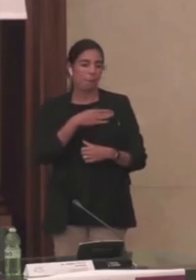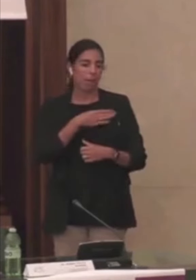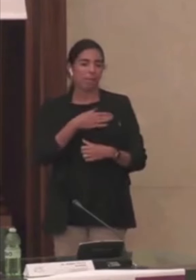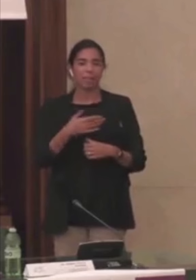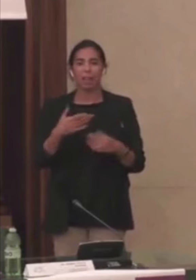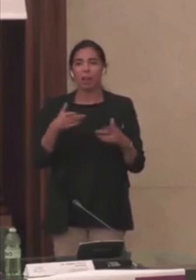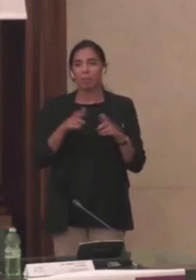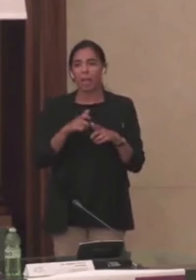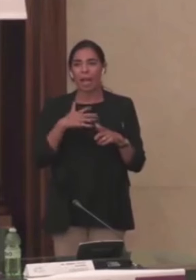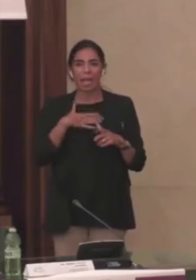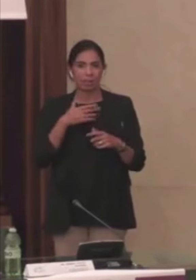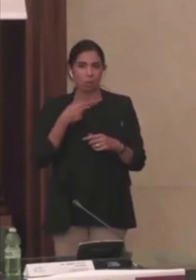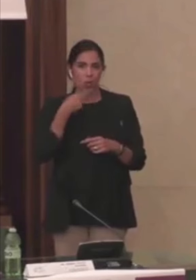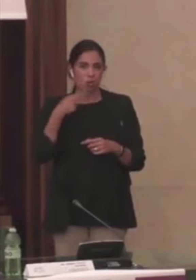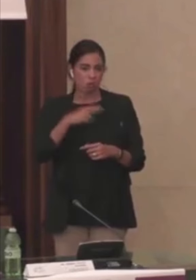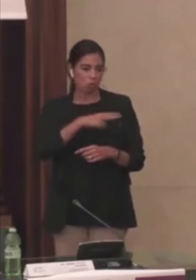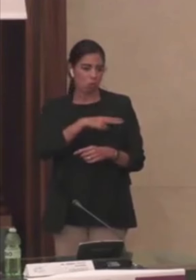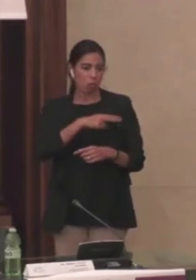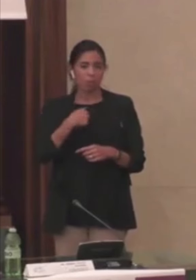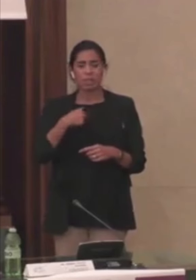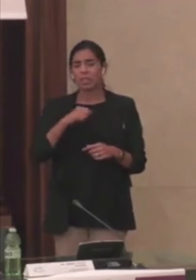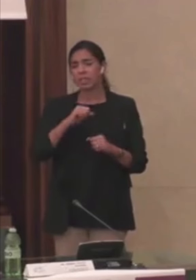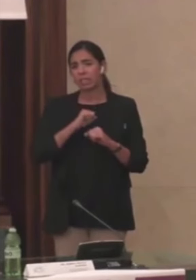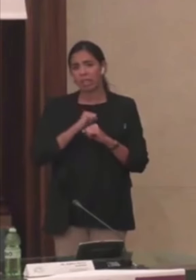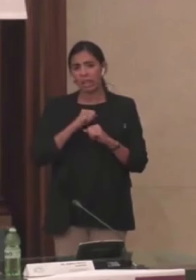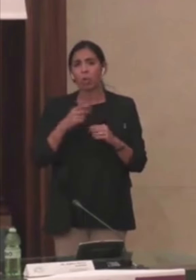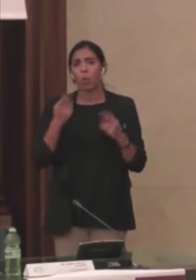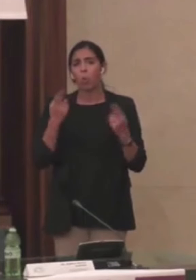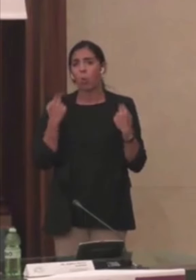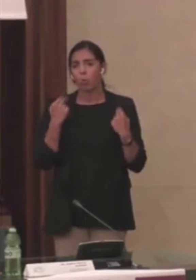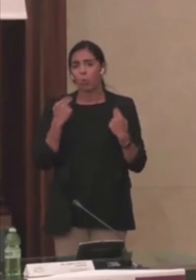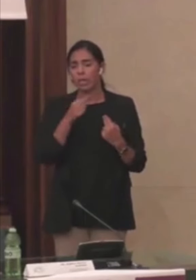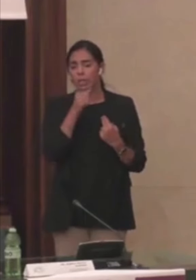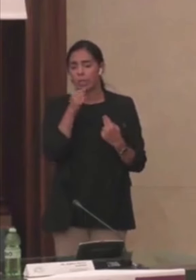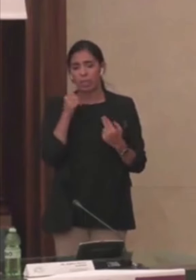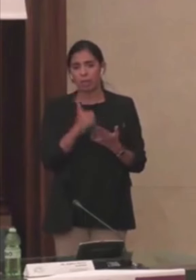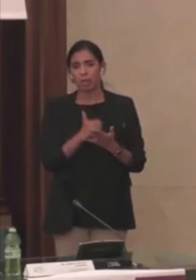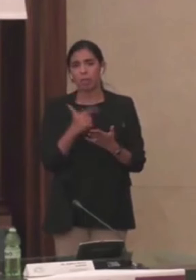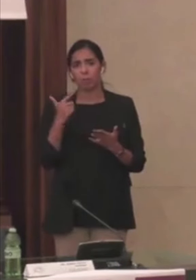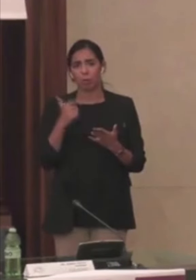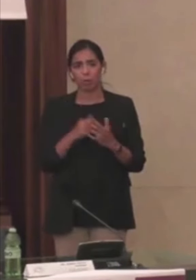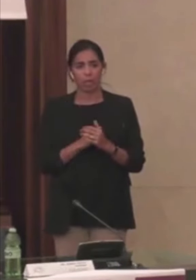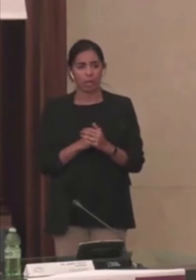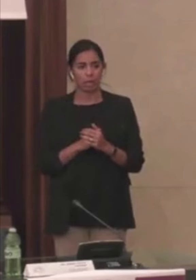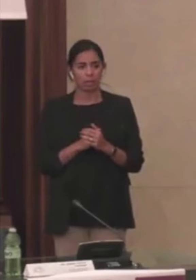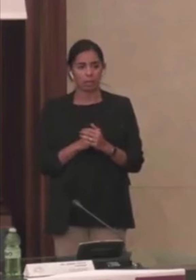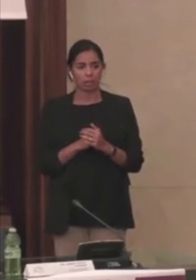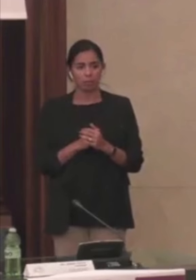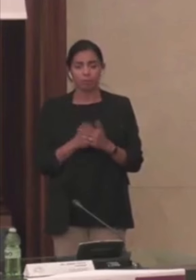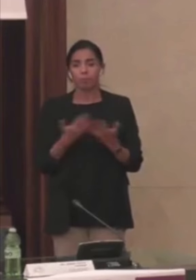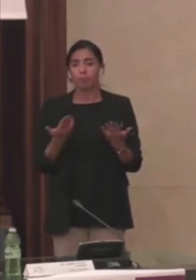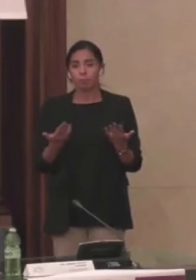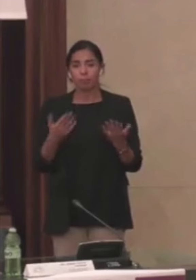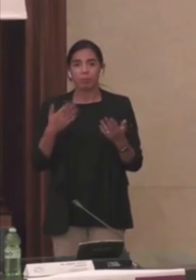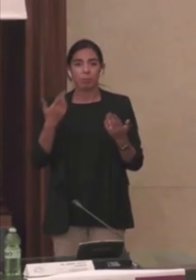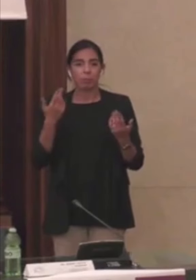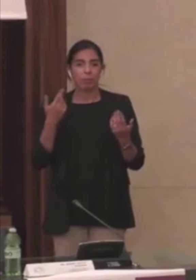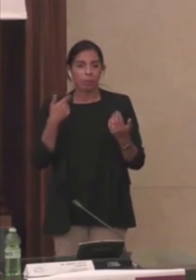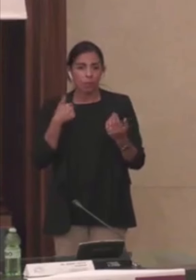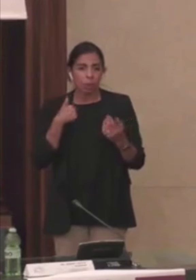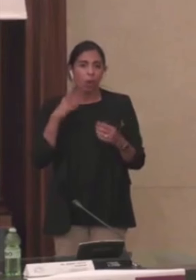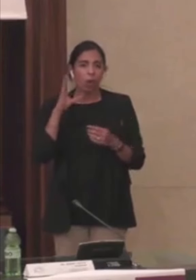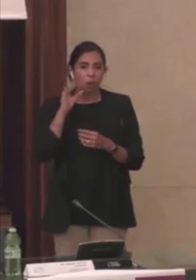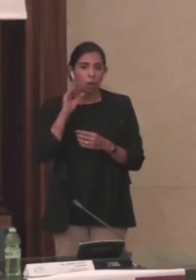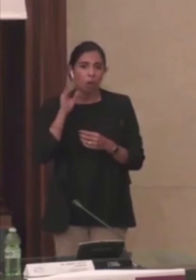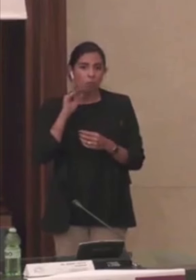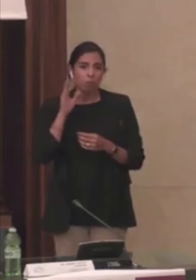very important. And I've learned that Christ preached with a simple